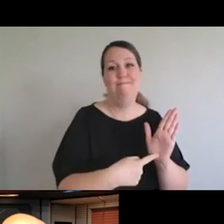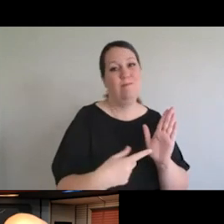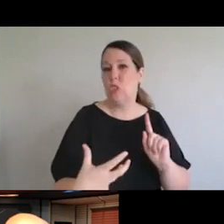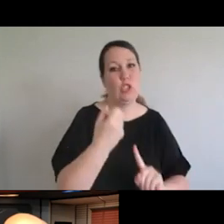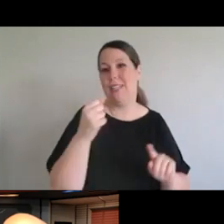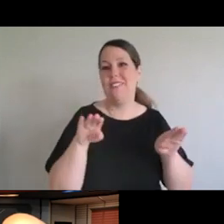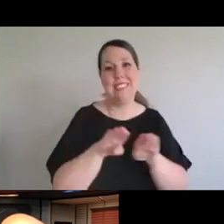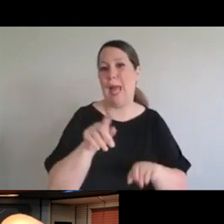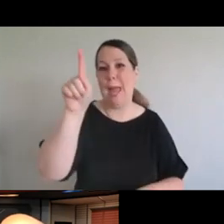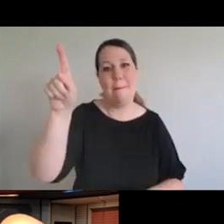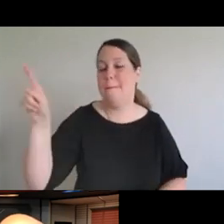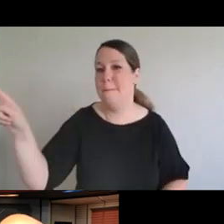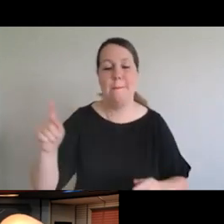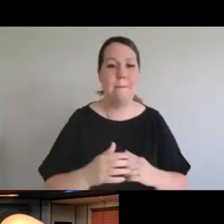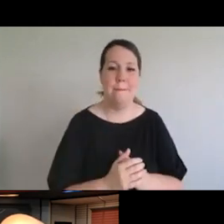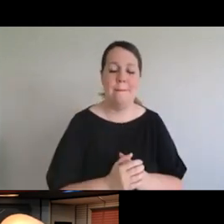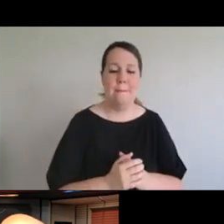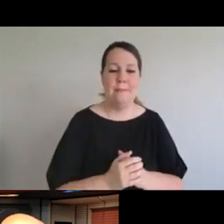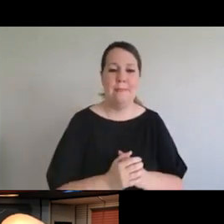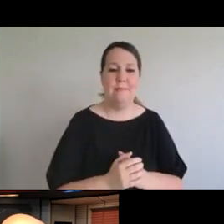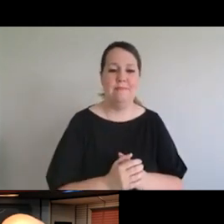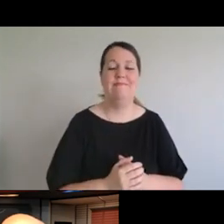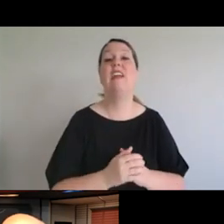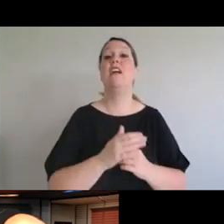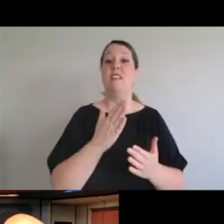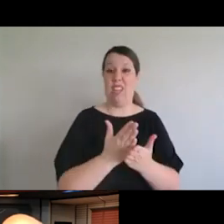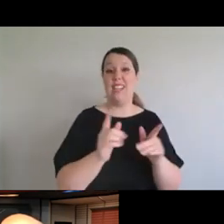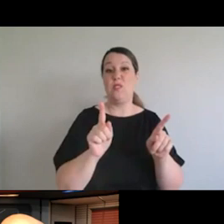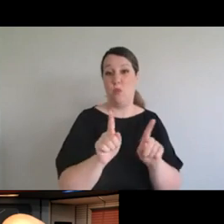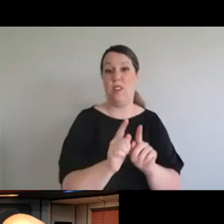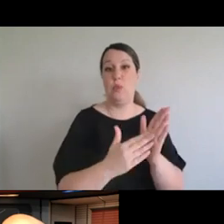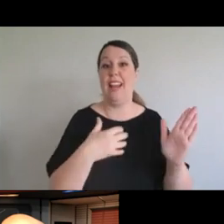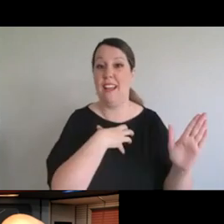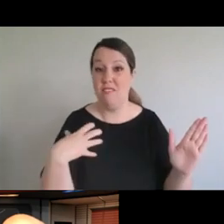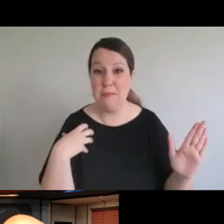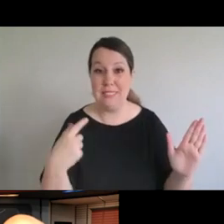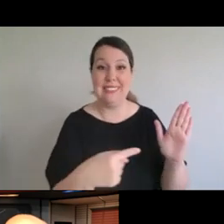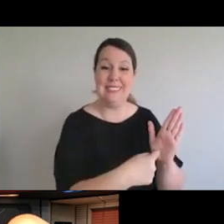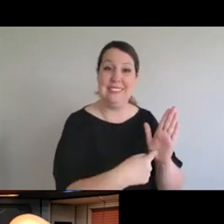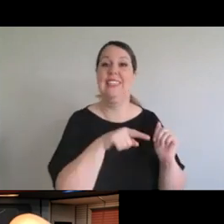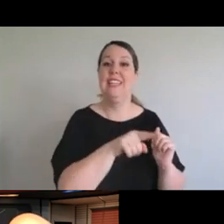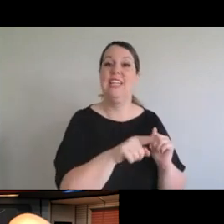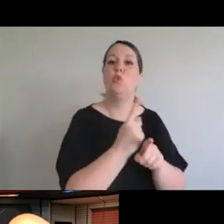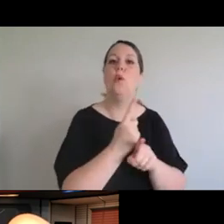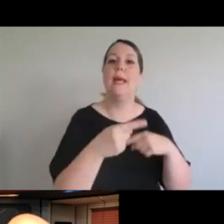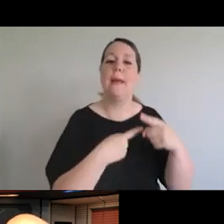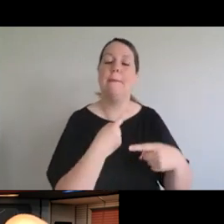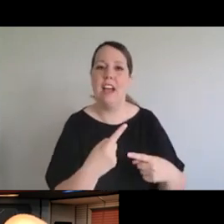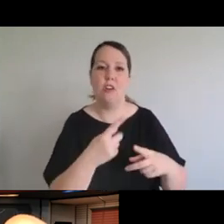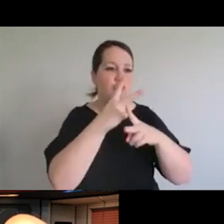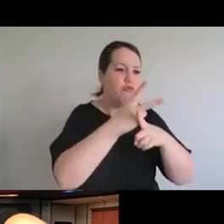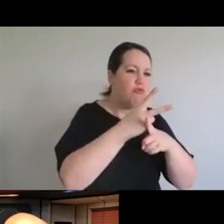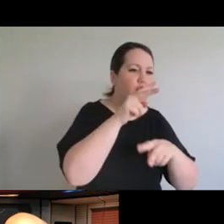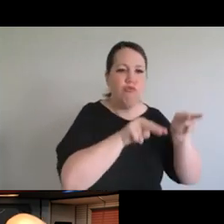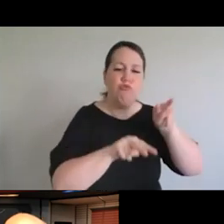Their assessment of the next problem, what they're doing is it's based on an assessment of the regulatory impact of what they're